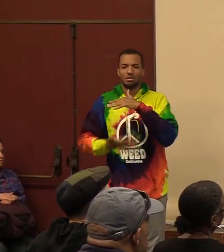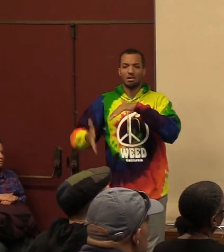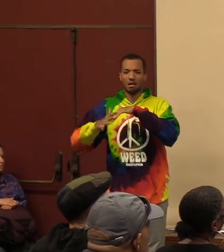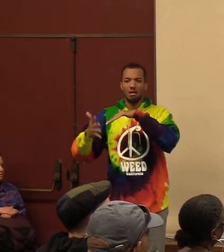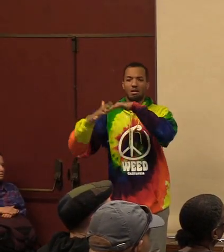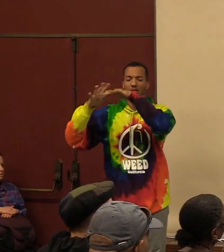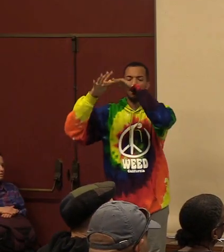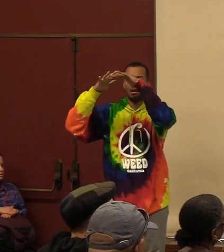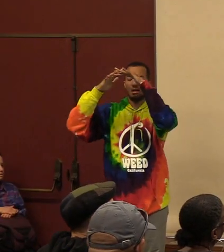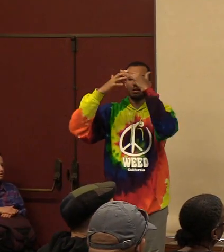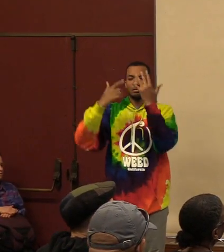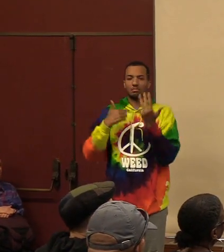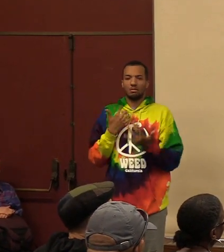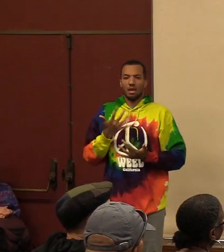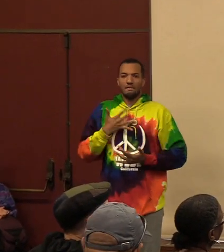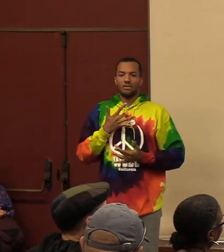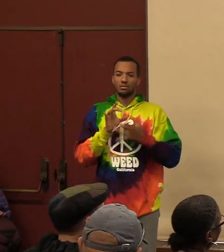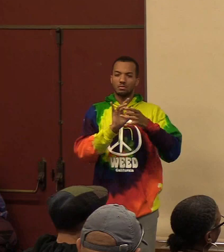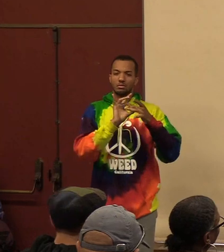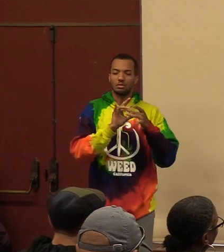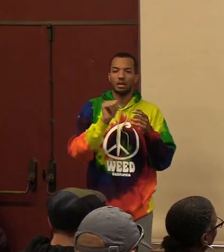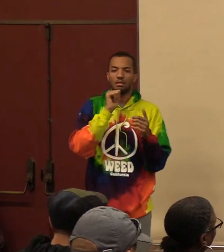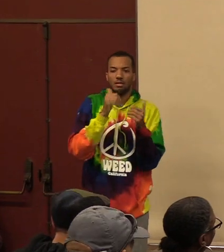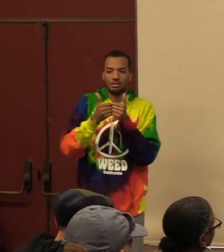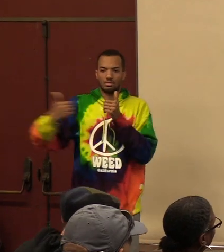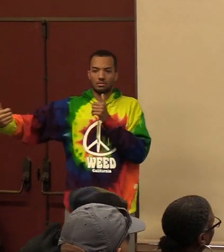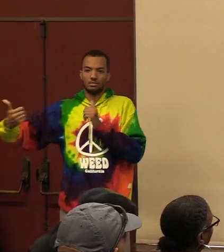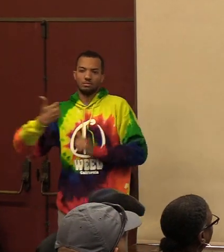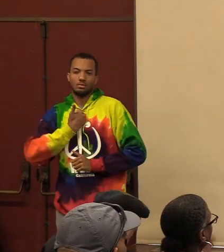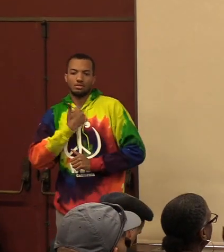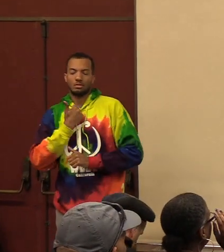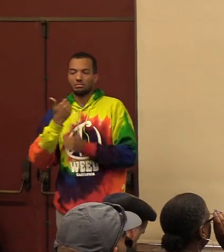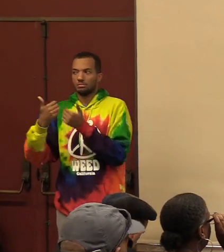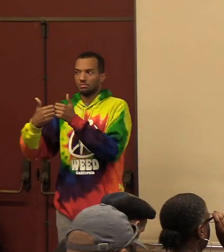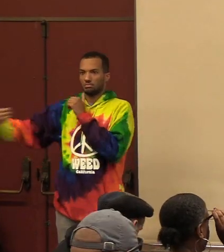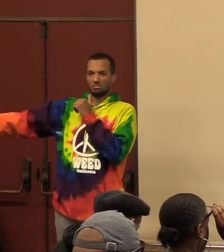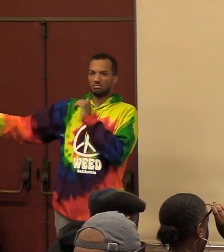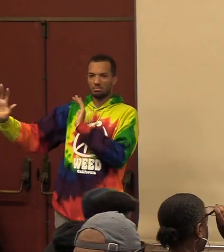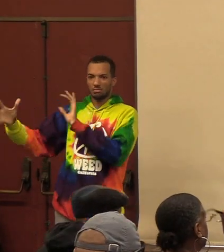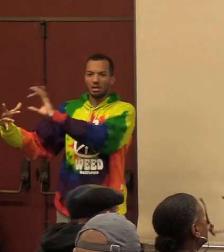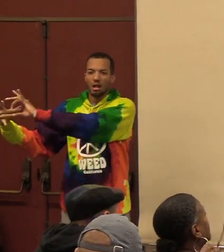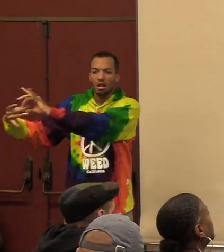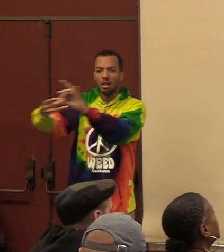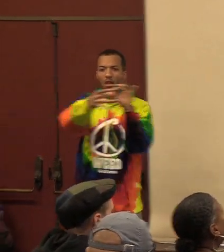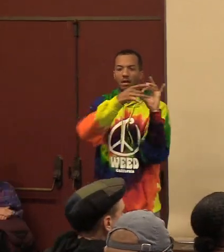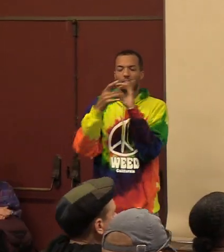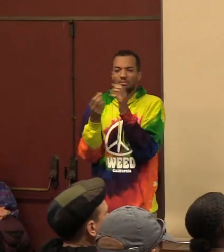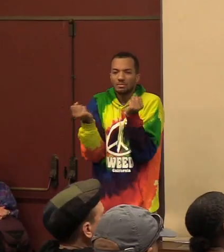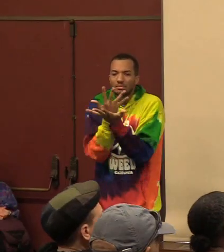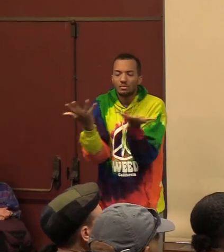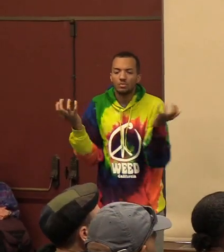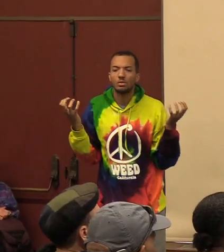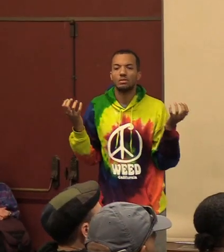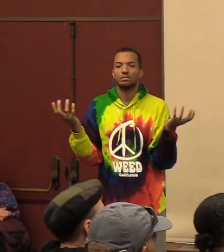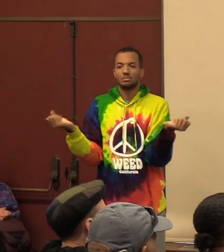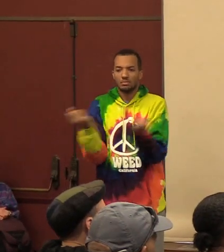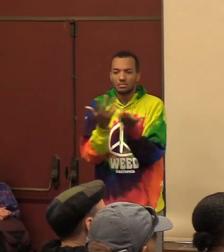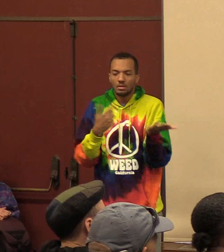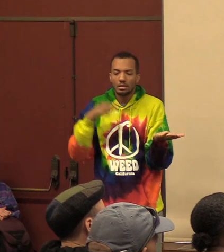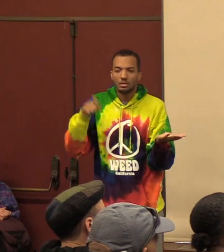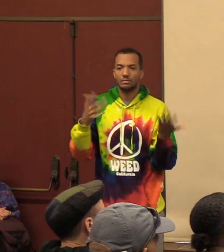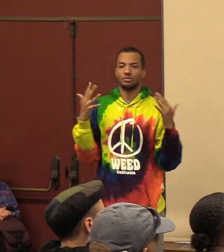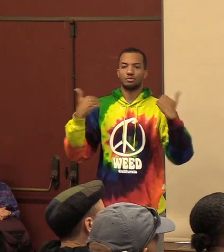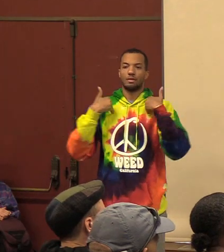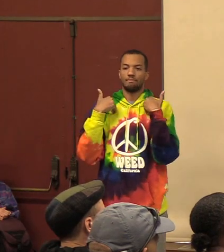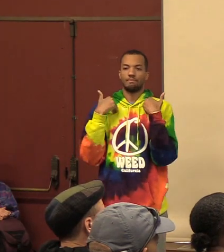became one with all of it and not separating myself with anything, because everything that I need, everything that I want, I already